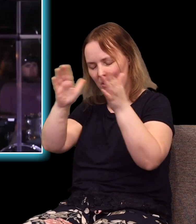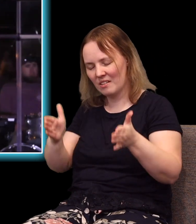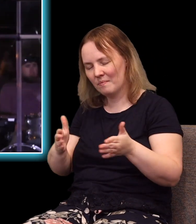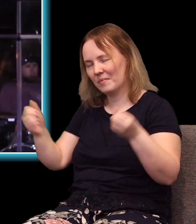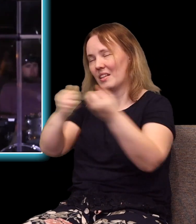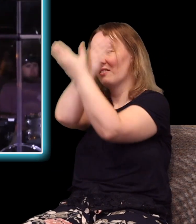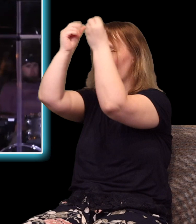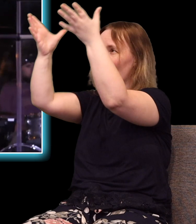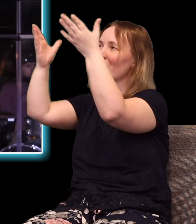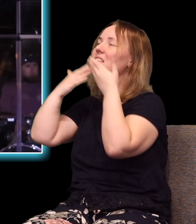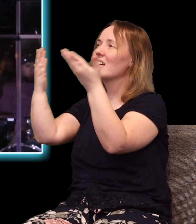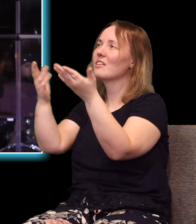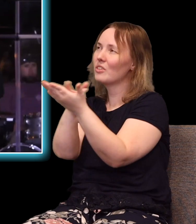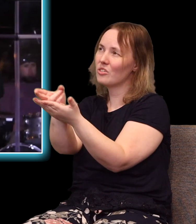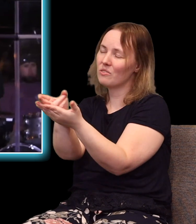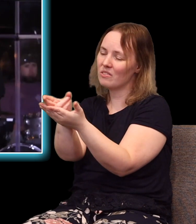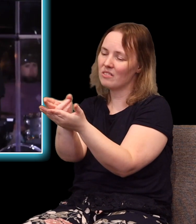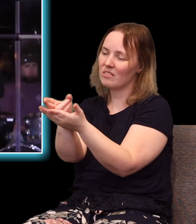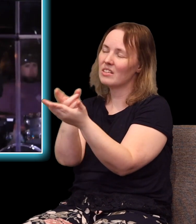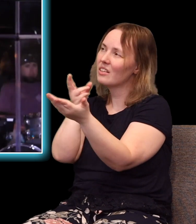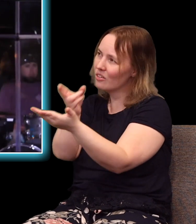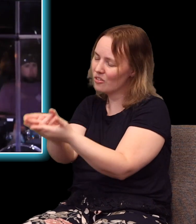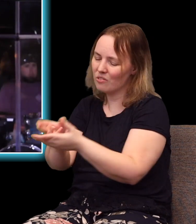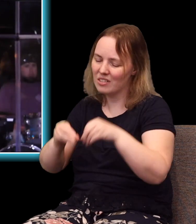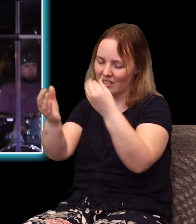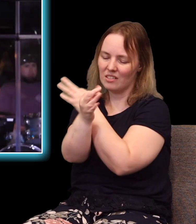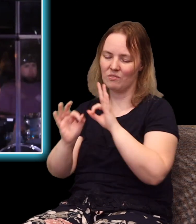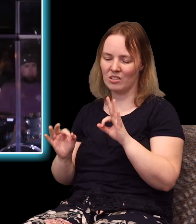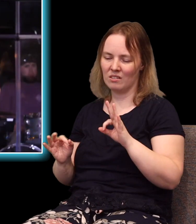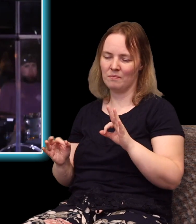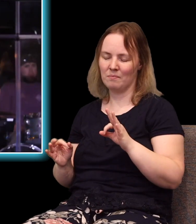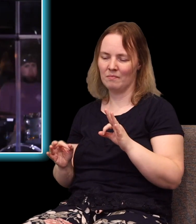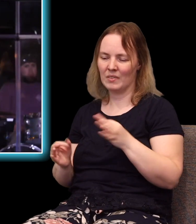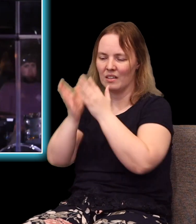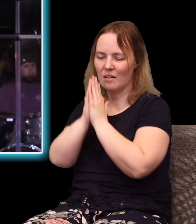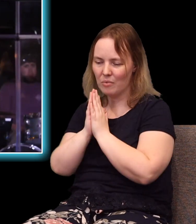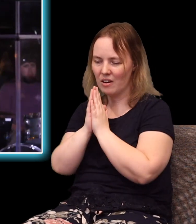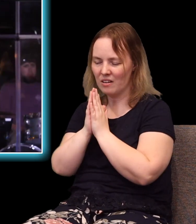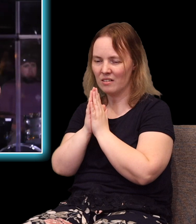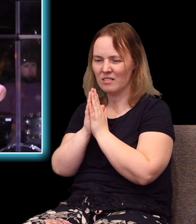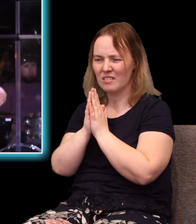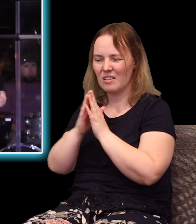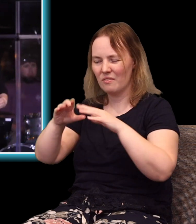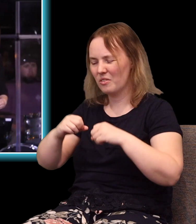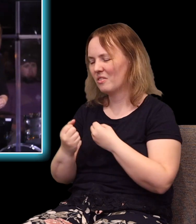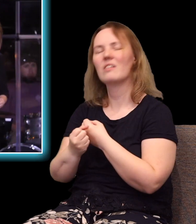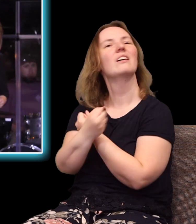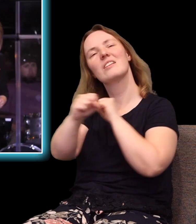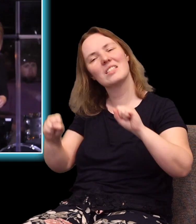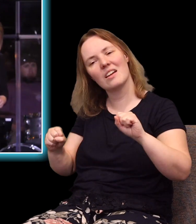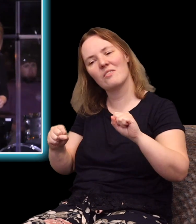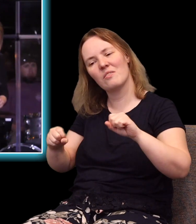for you. Heavenly Father, I thank you for your truth, that your truth sets us free. And I just pray for a break from